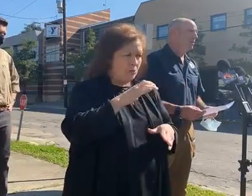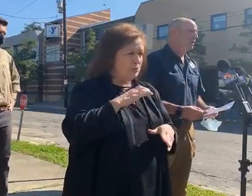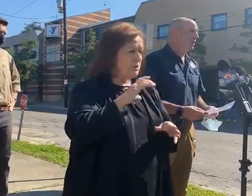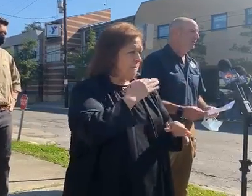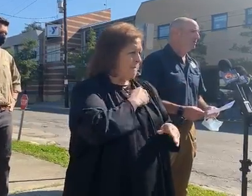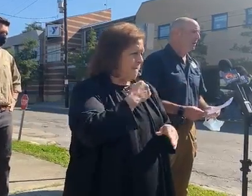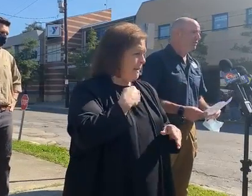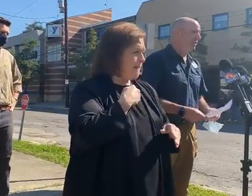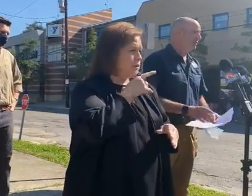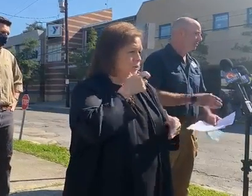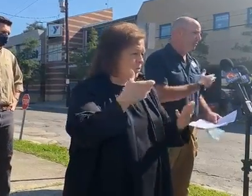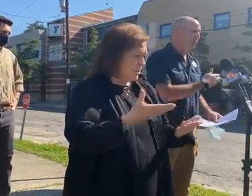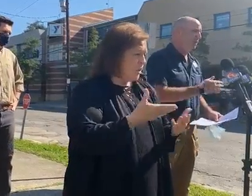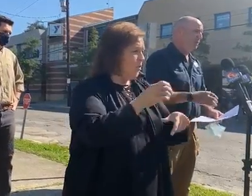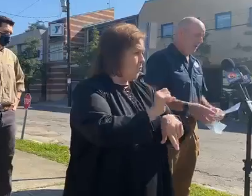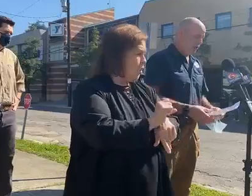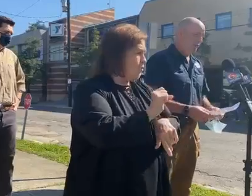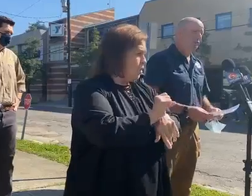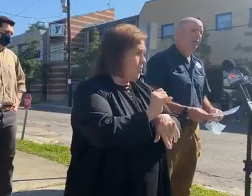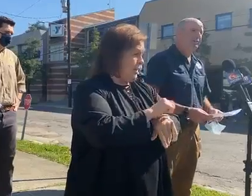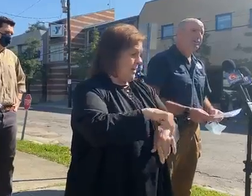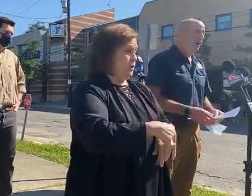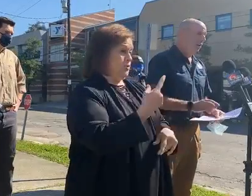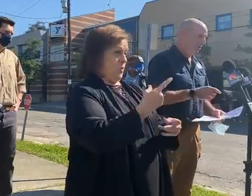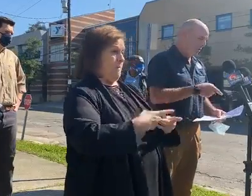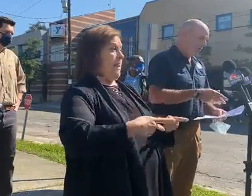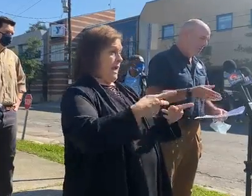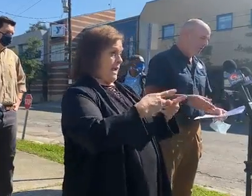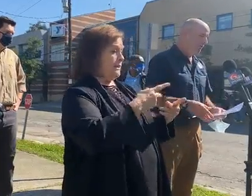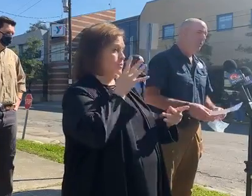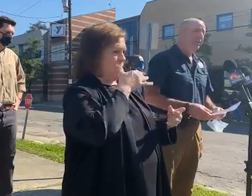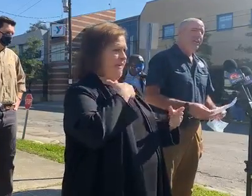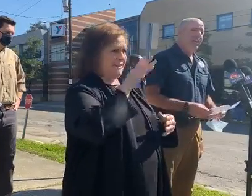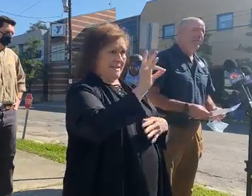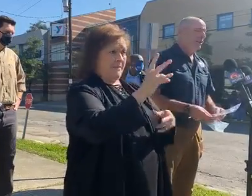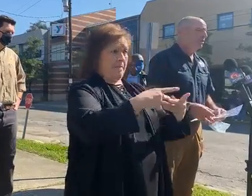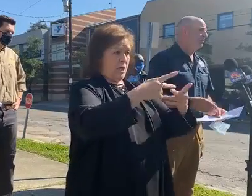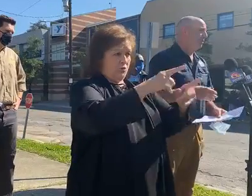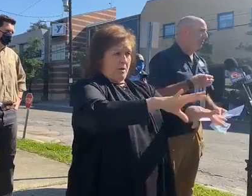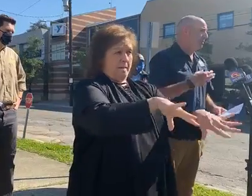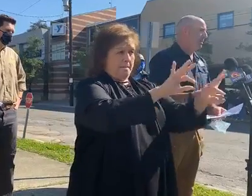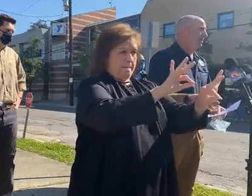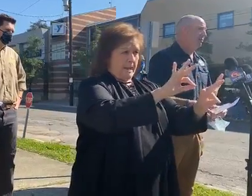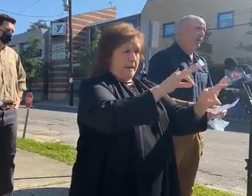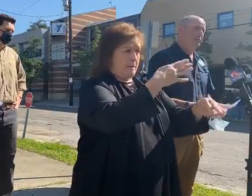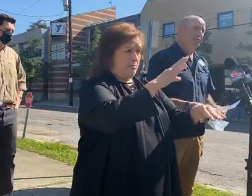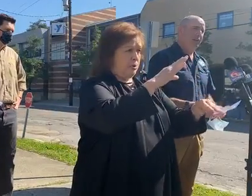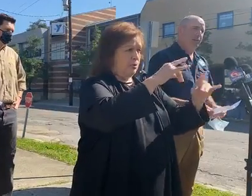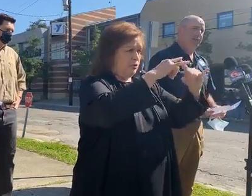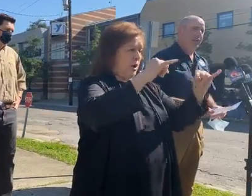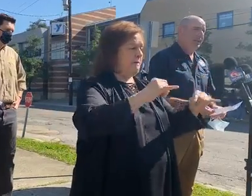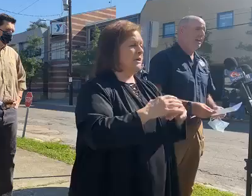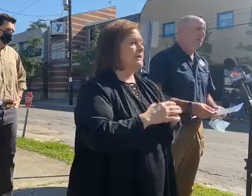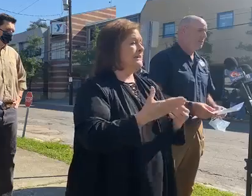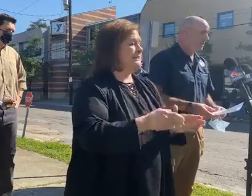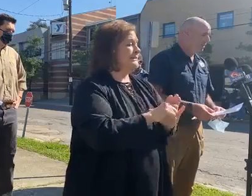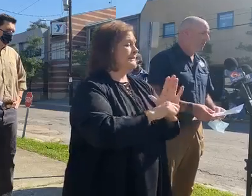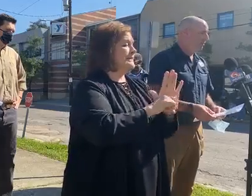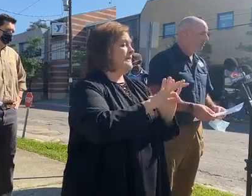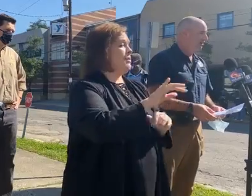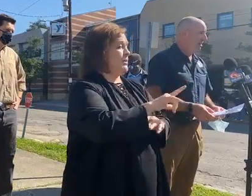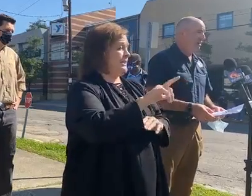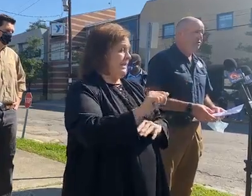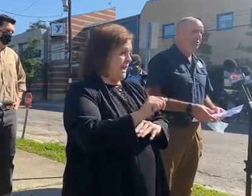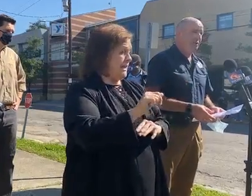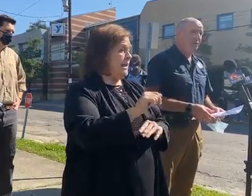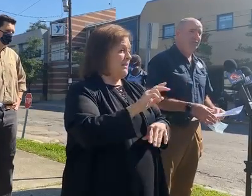today working on this project. This is just one location of 7. I'll go over the others. And then also, in particular, thanks to the state of Louisiana, and in particular